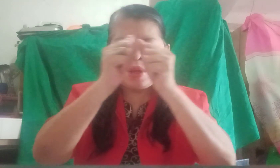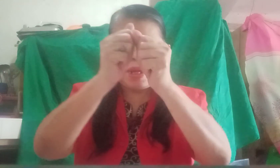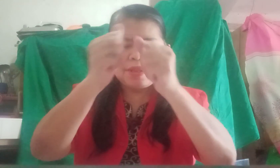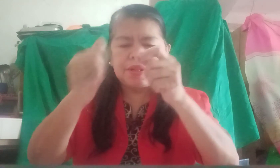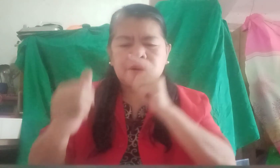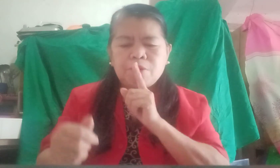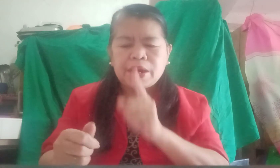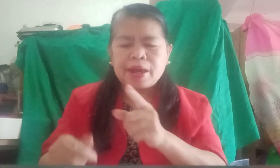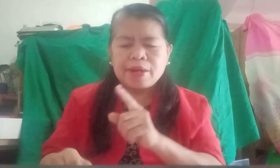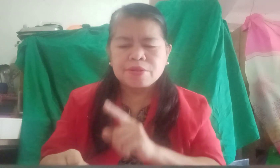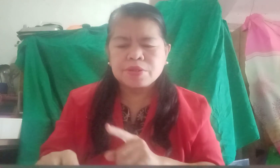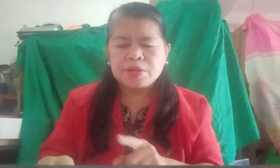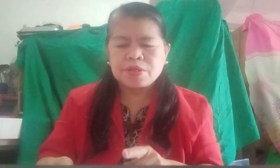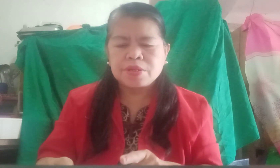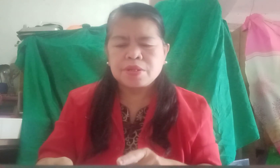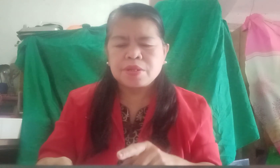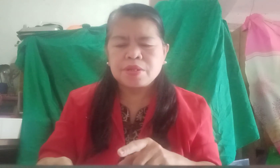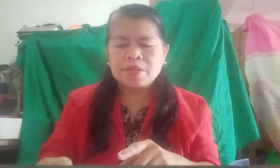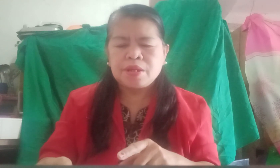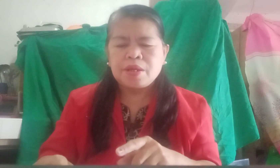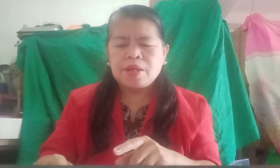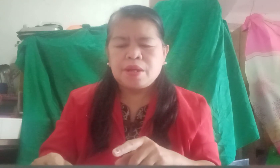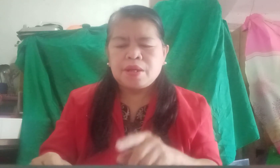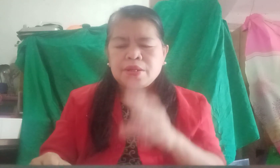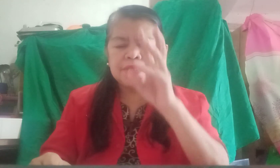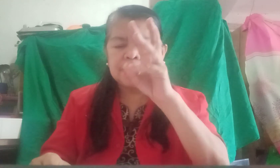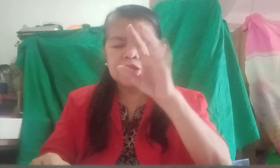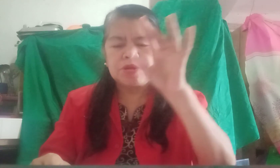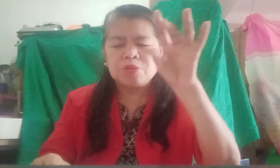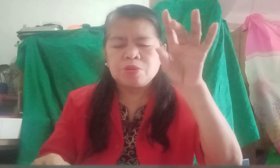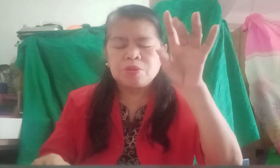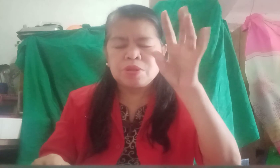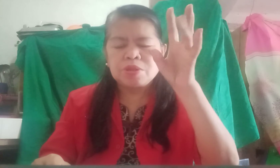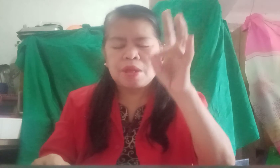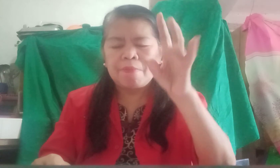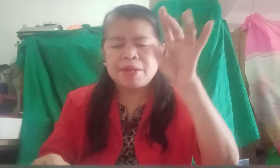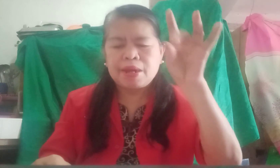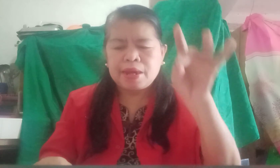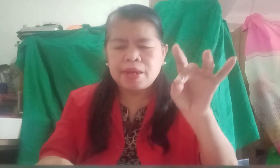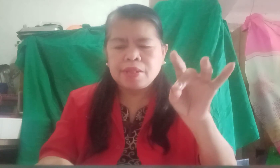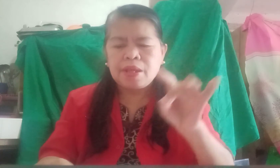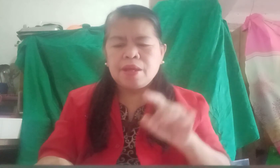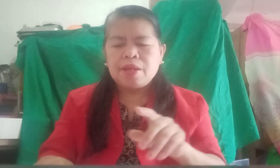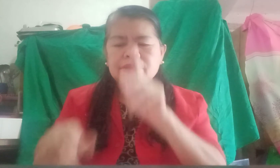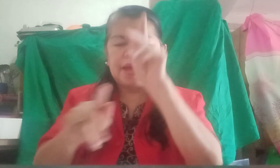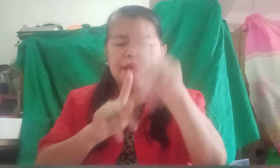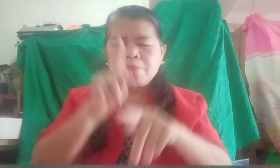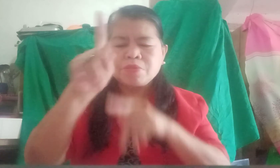with the correct answers. 6 to 7, 8 types